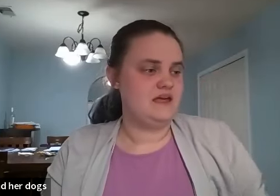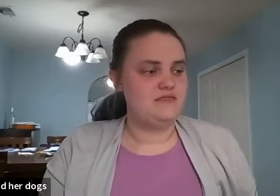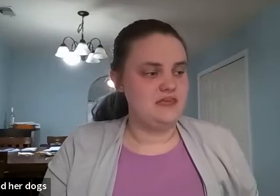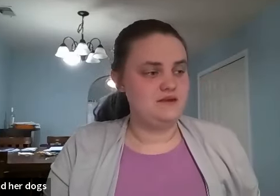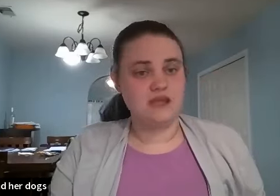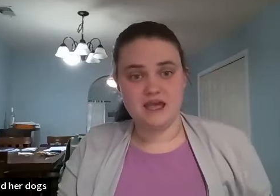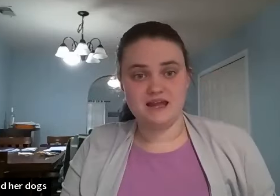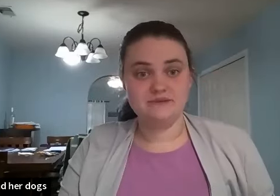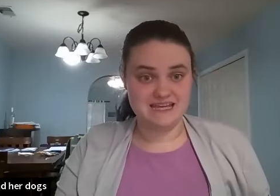Then we had